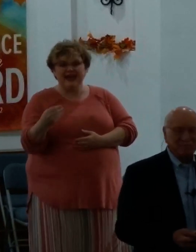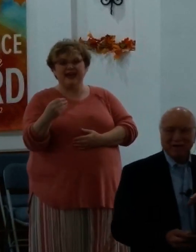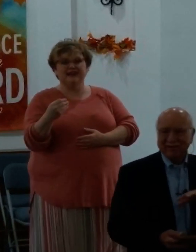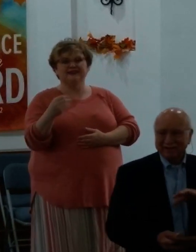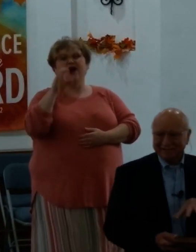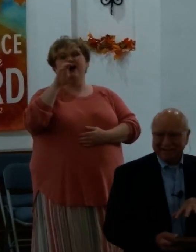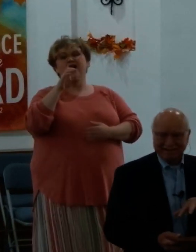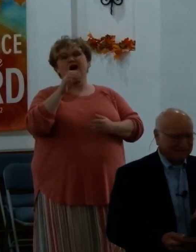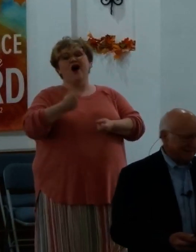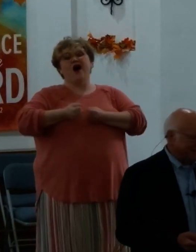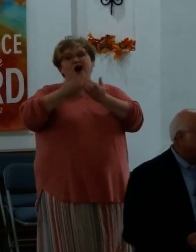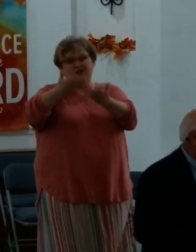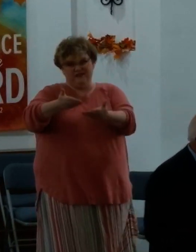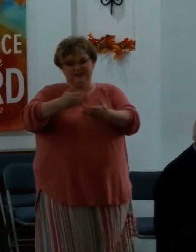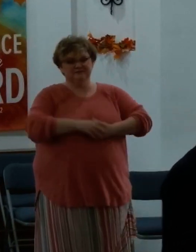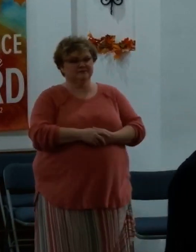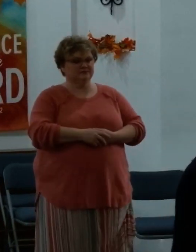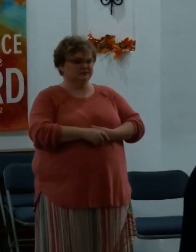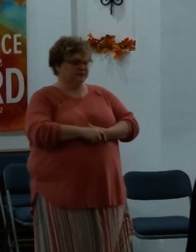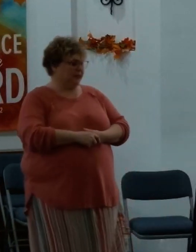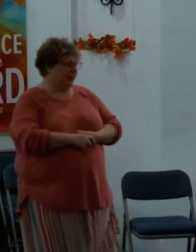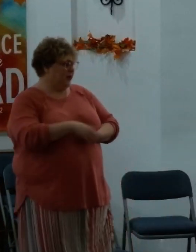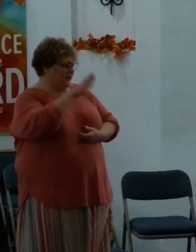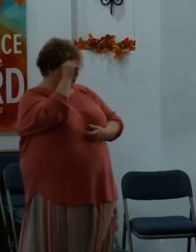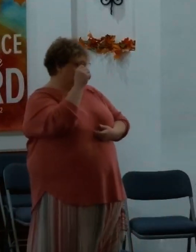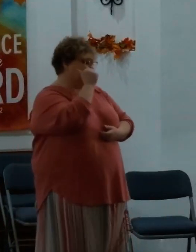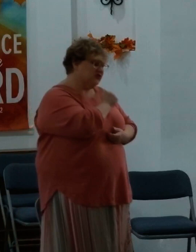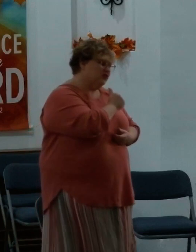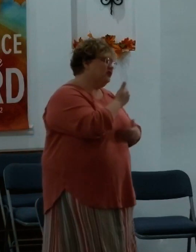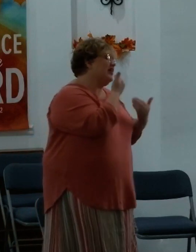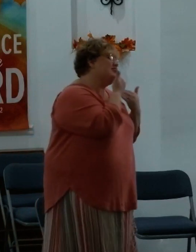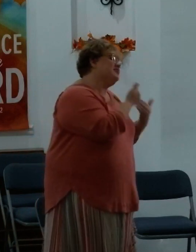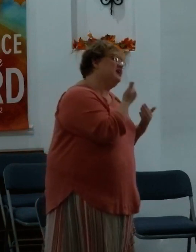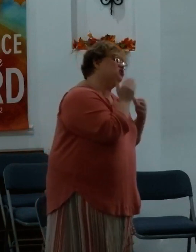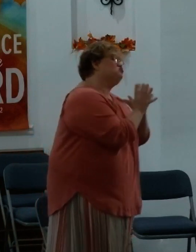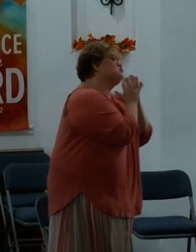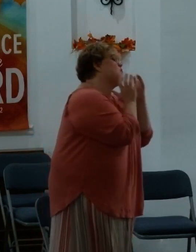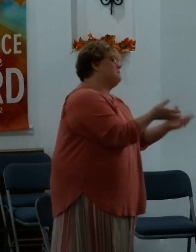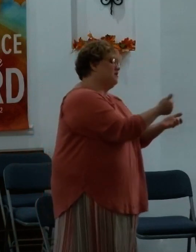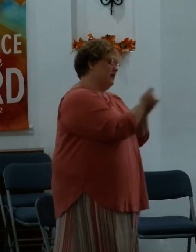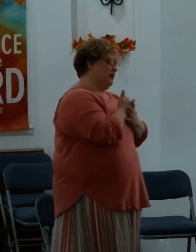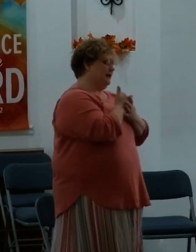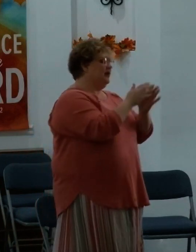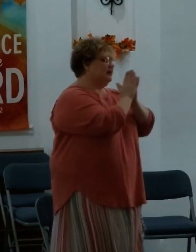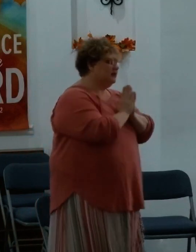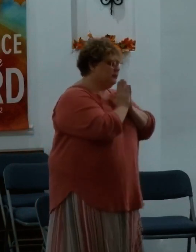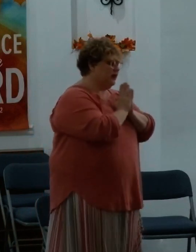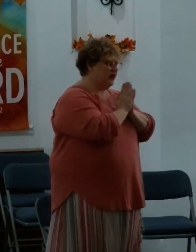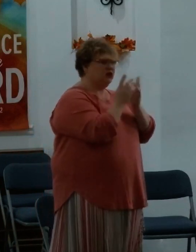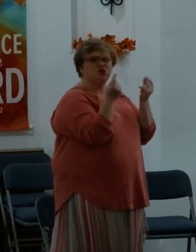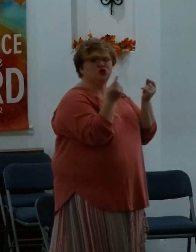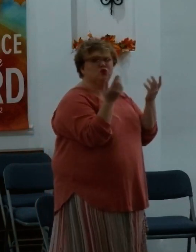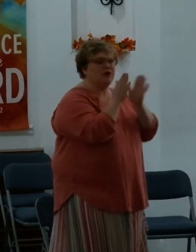you about bringing tithes and offerings. Boys and girls, thank y'all so very much for helping me. Let's pray together. What do we do when we